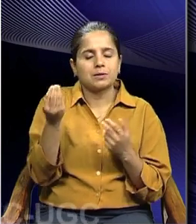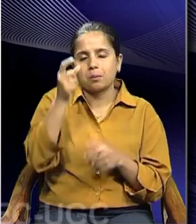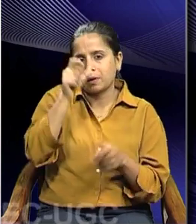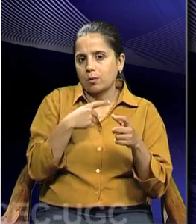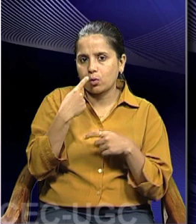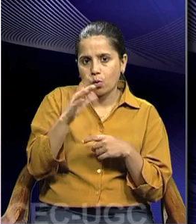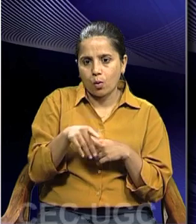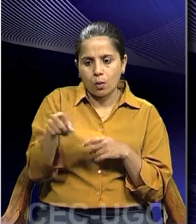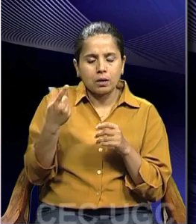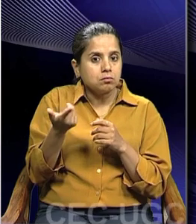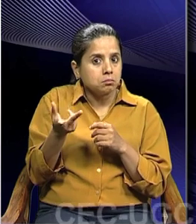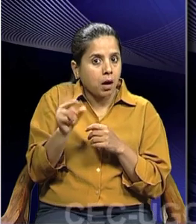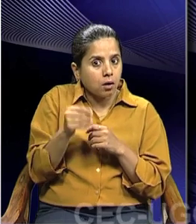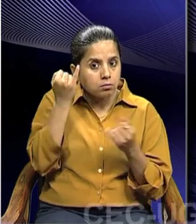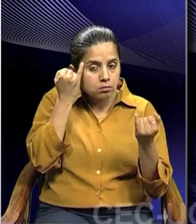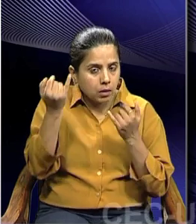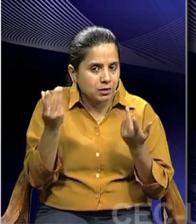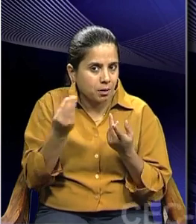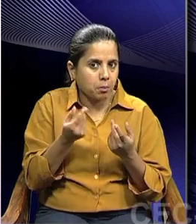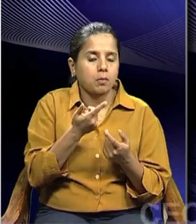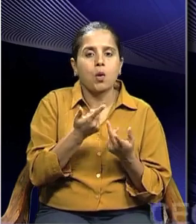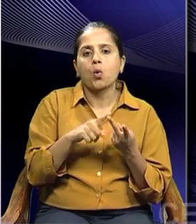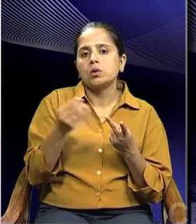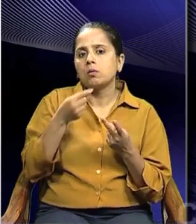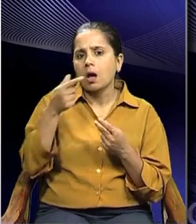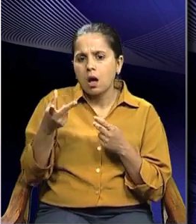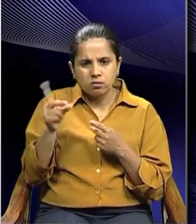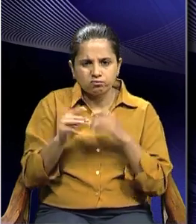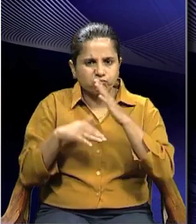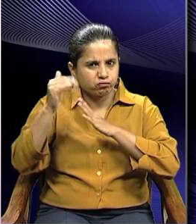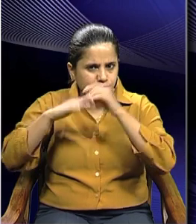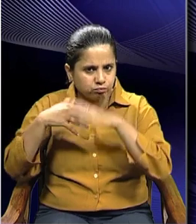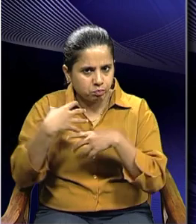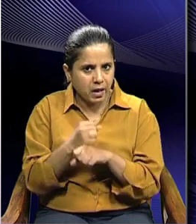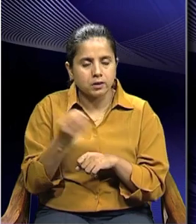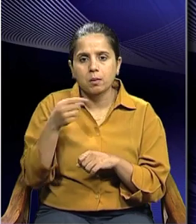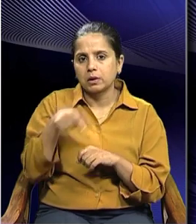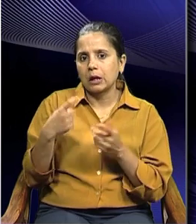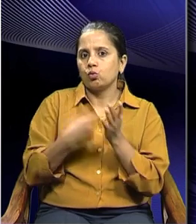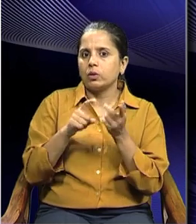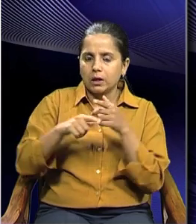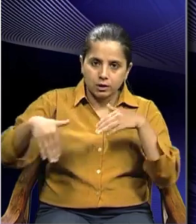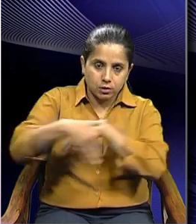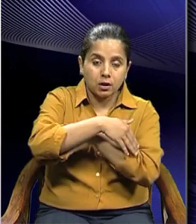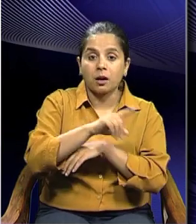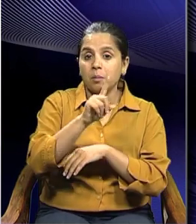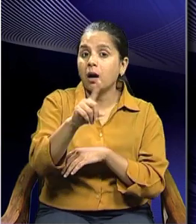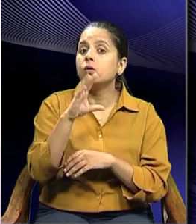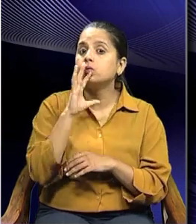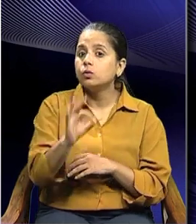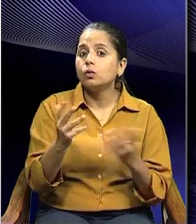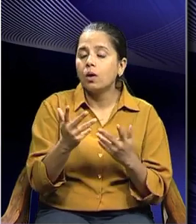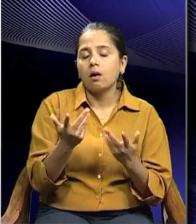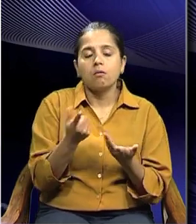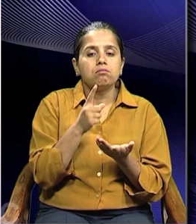about reinventing the industry, somebody talked about restructuring, somebody talked about re-engineering. But actually or